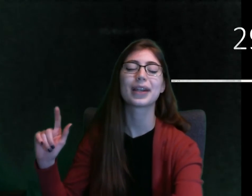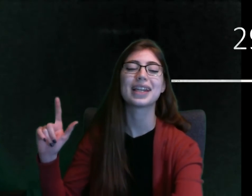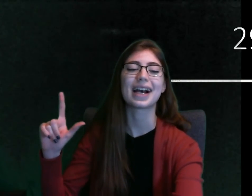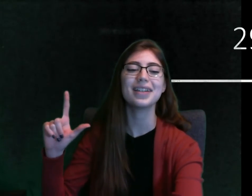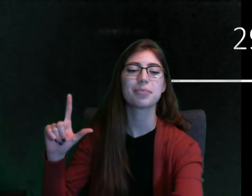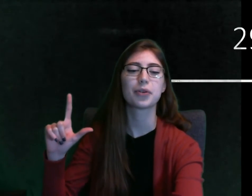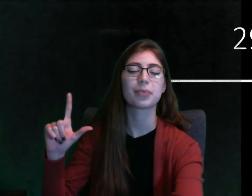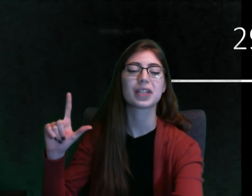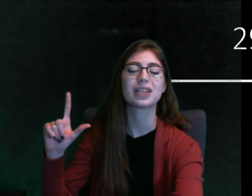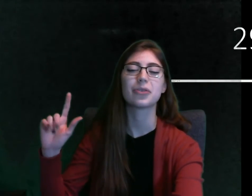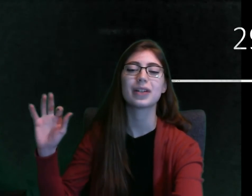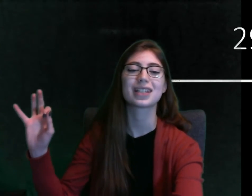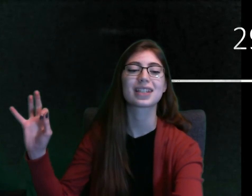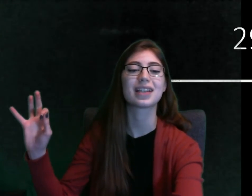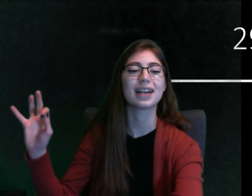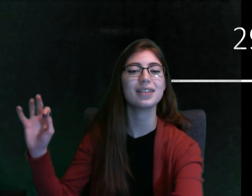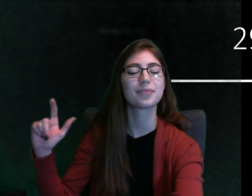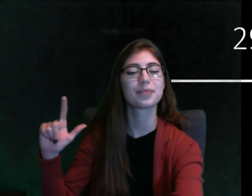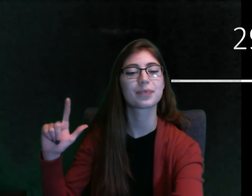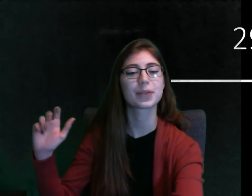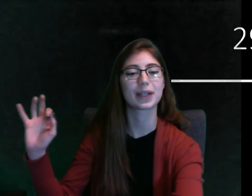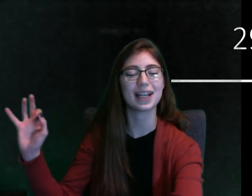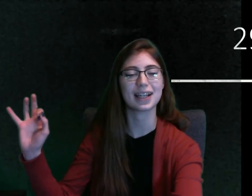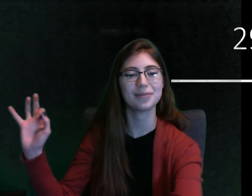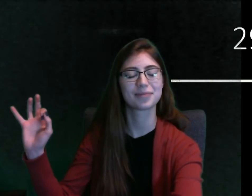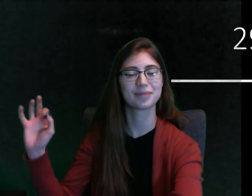29, move from the 2 into the 9, 29.